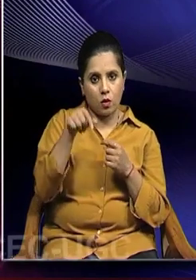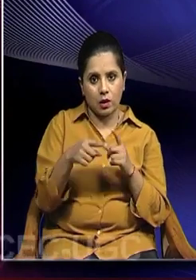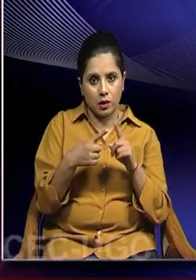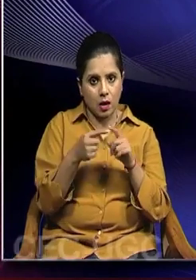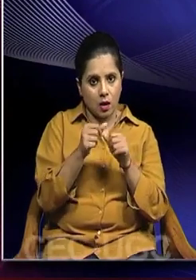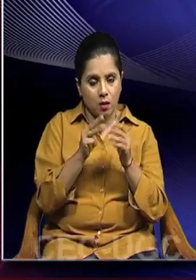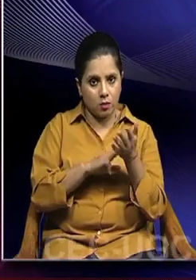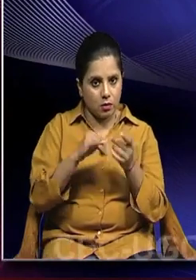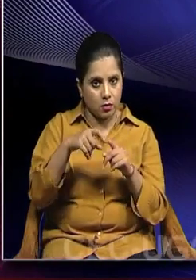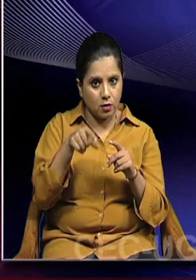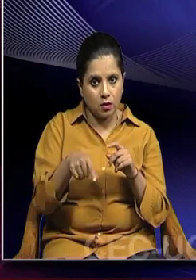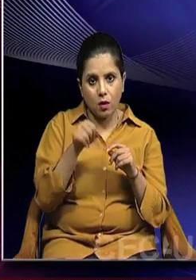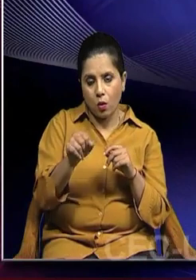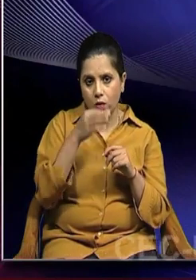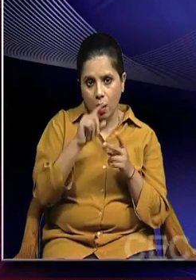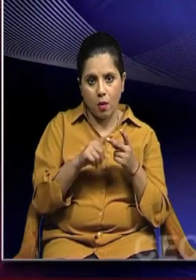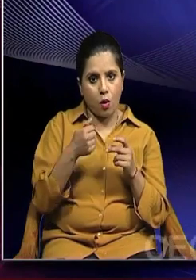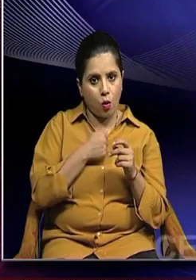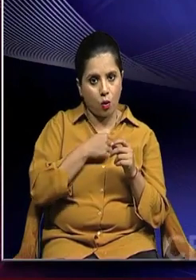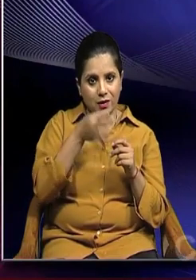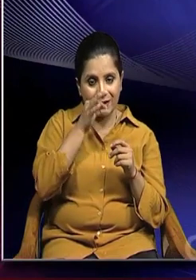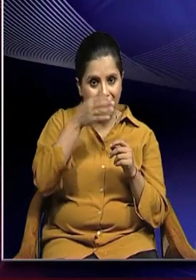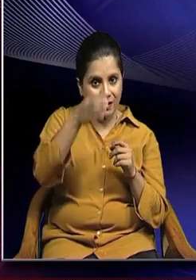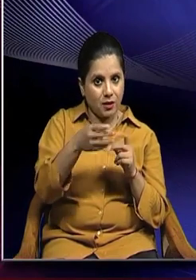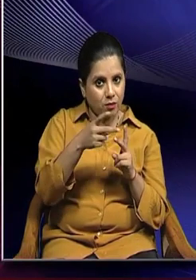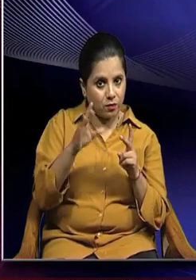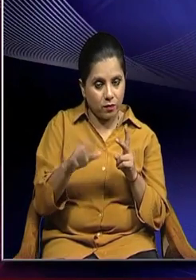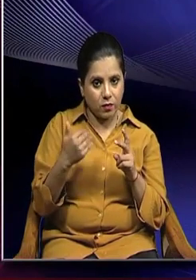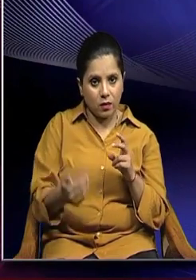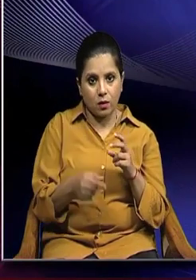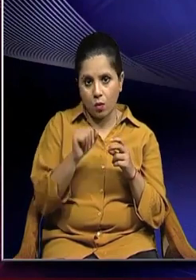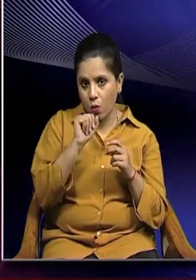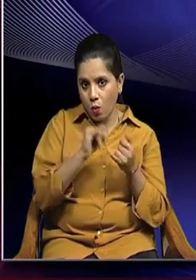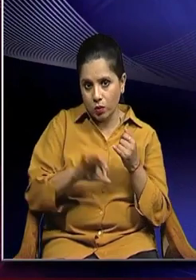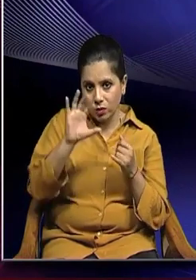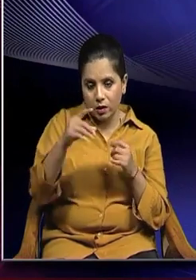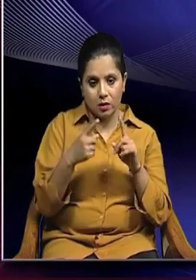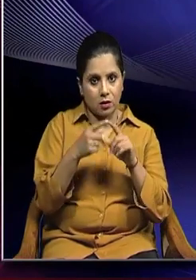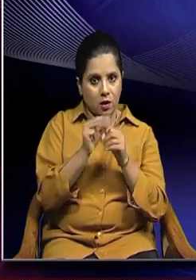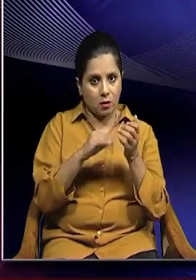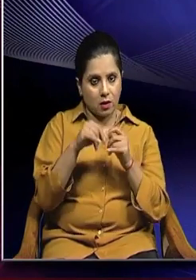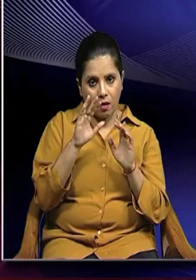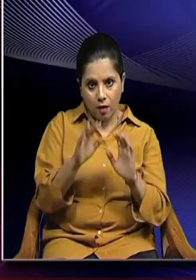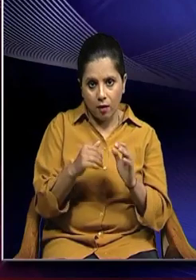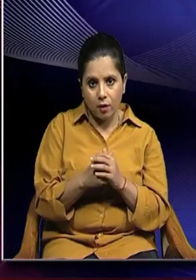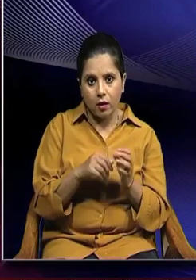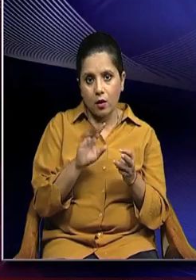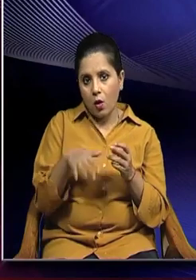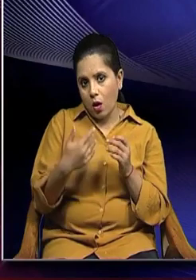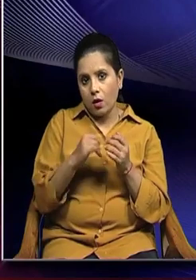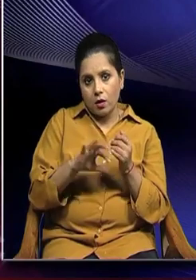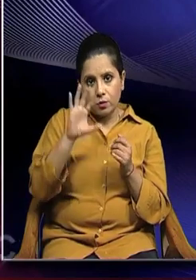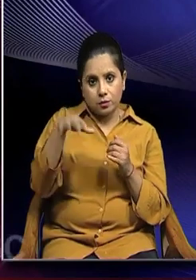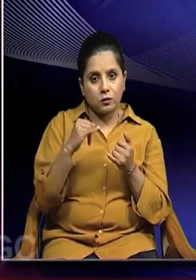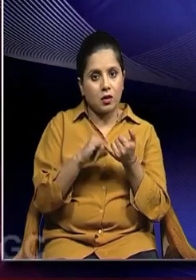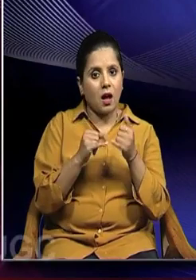tamasic type. It can be RT types, that is rajasic and tamasic types. It can be rajasic and